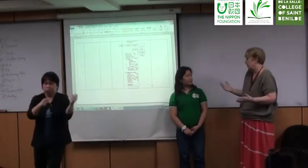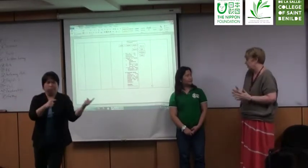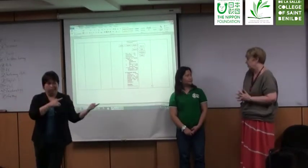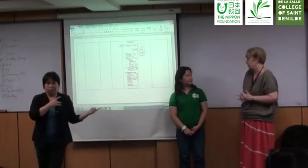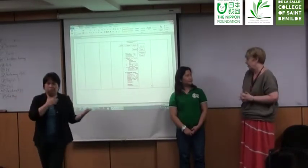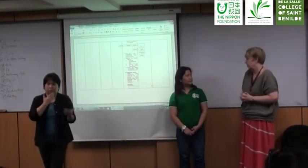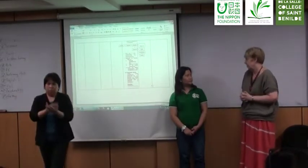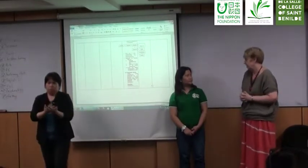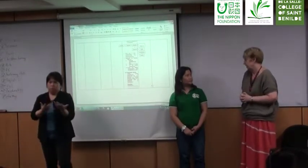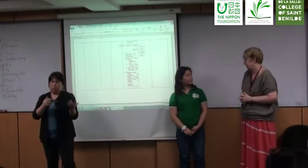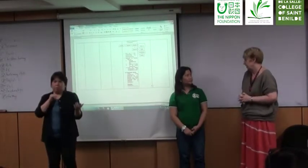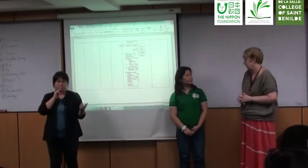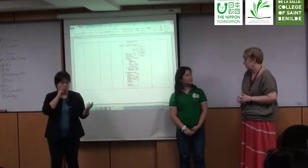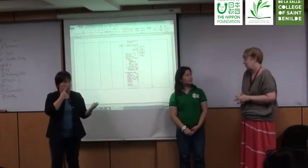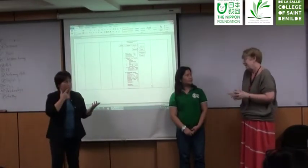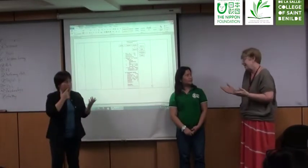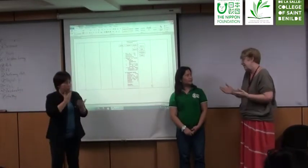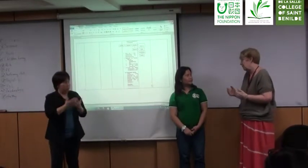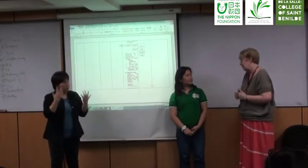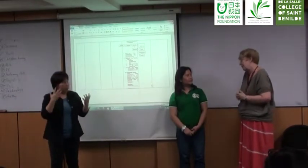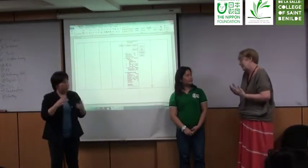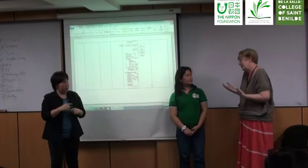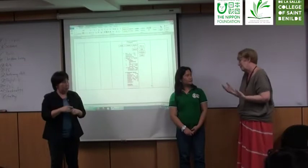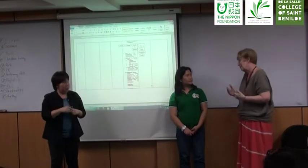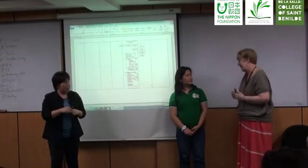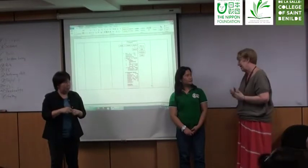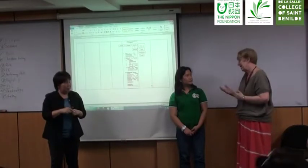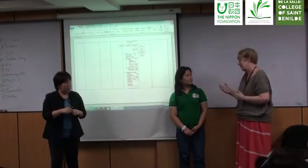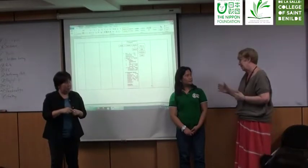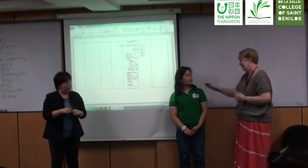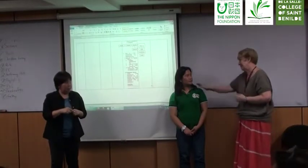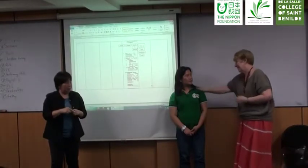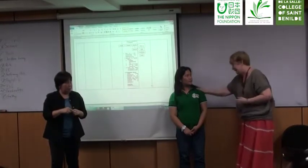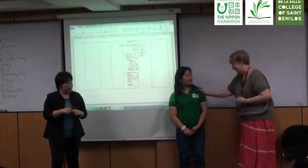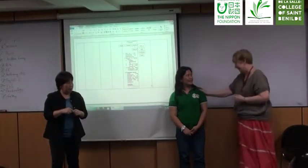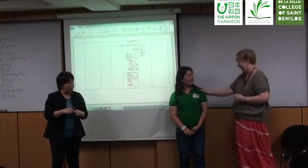It's a really good strategy. That's probably most of